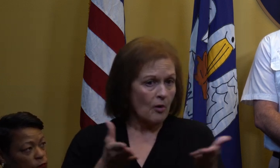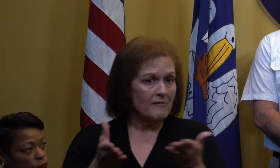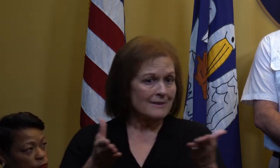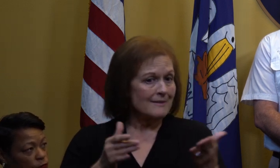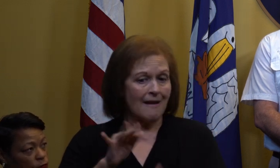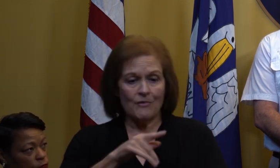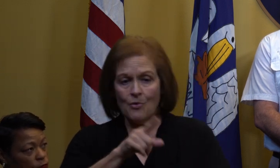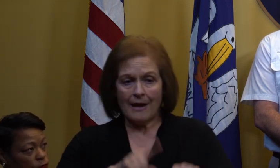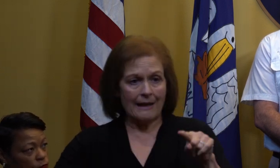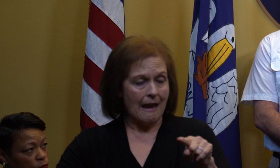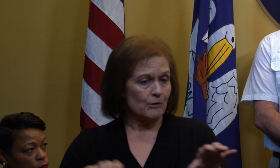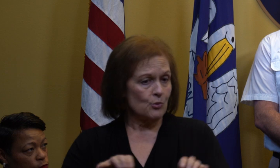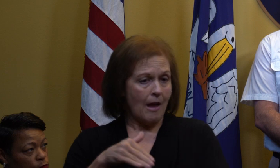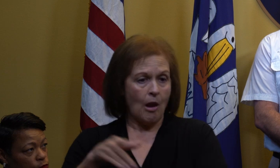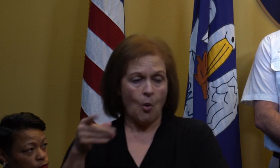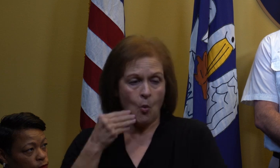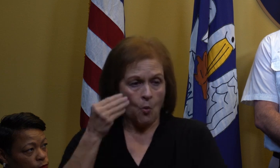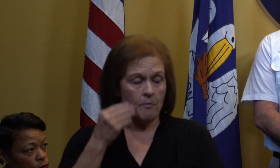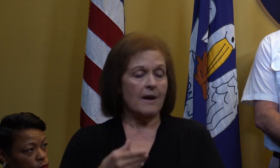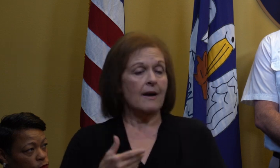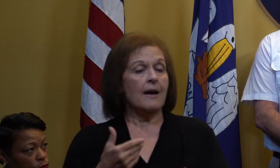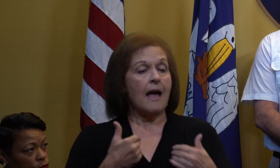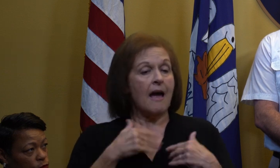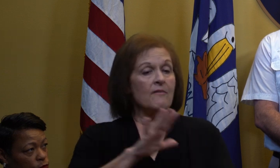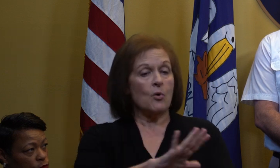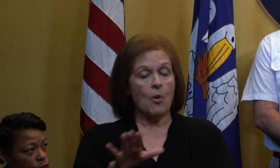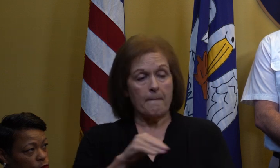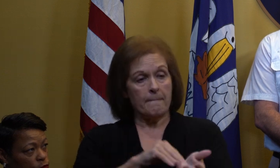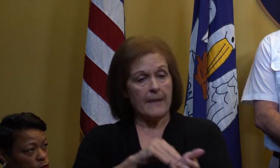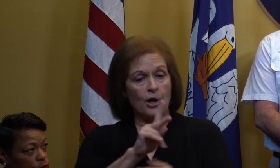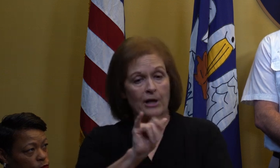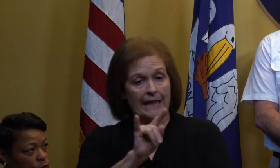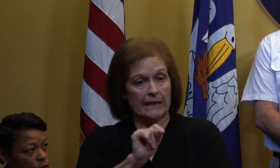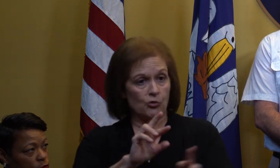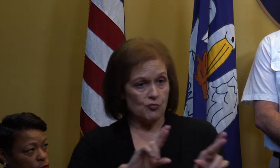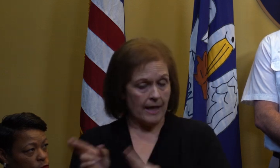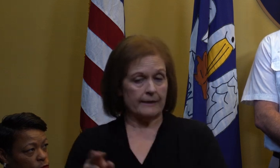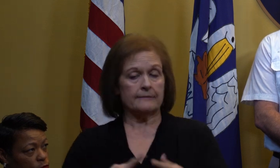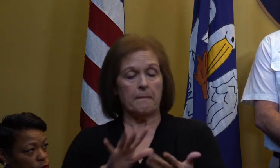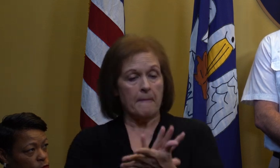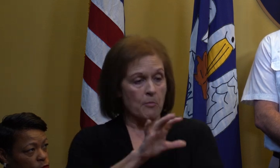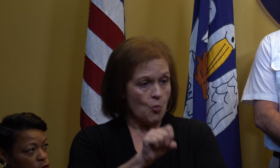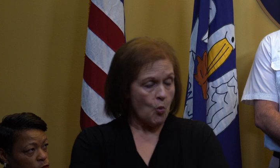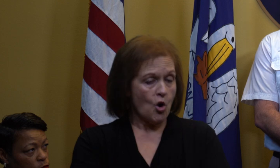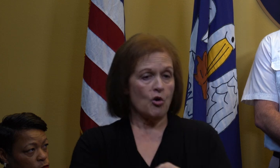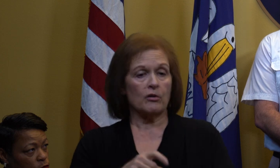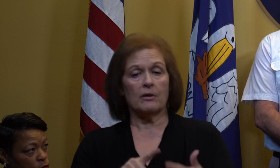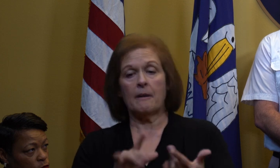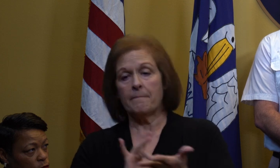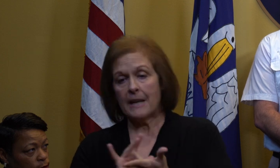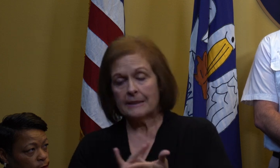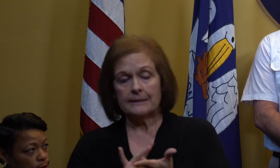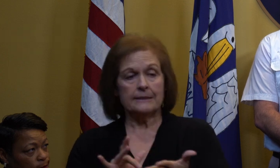at home. Have a medical kit ready with important personal and medical documents, essential items,